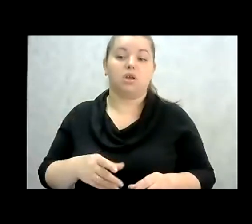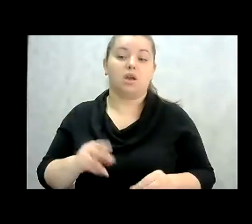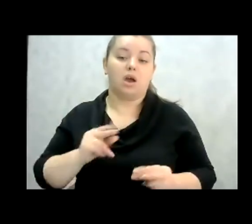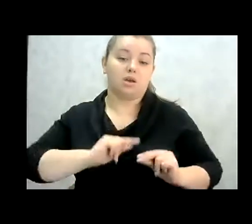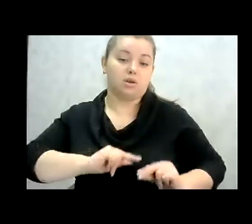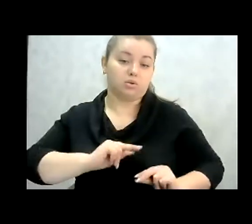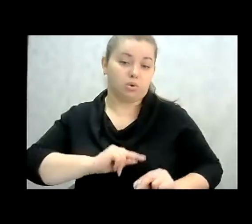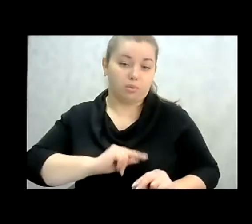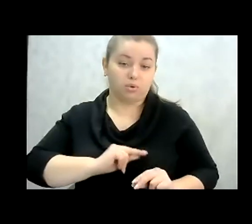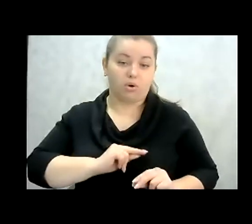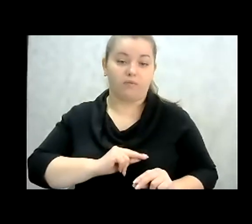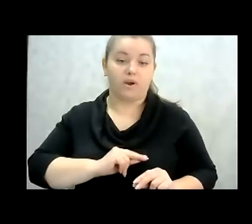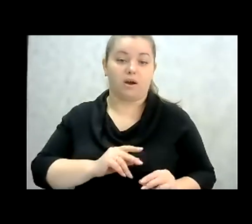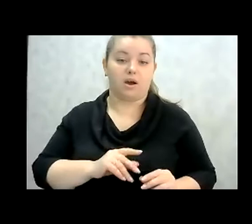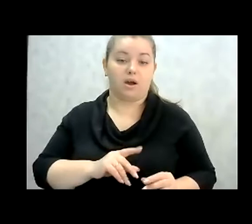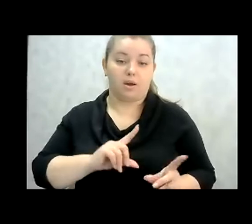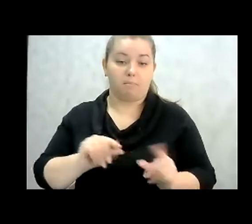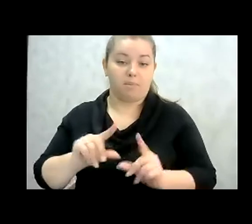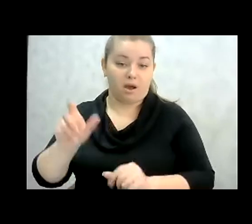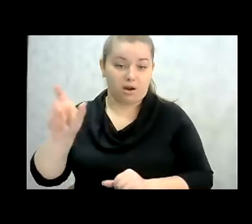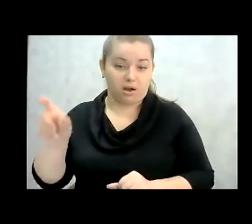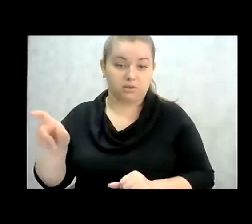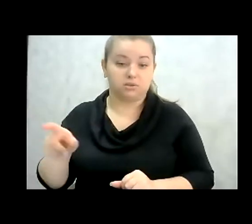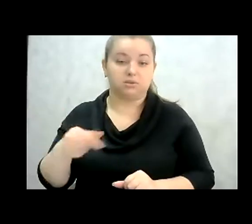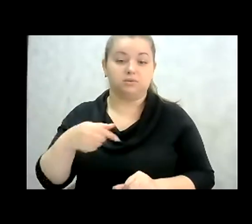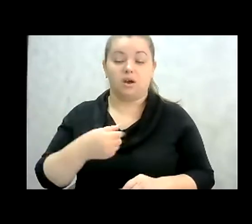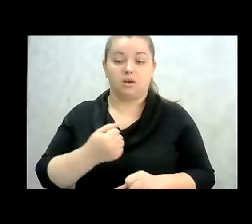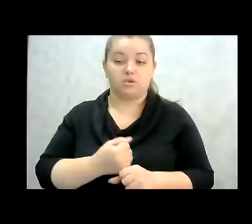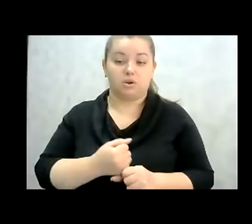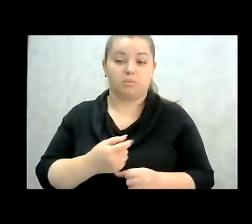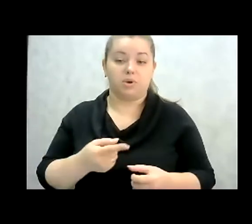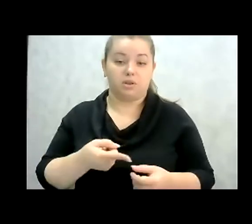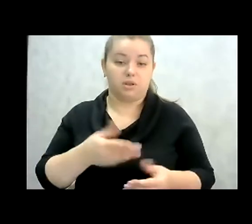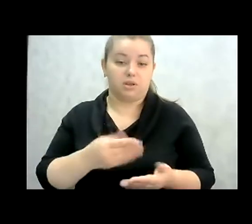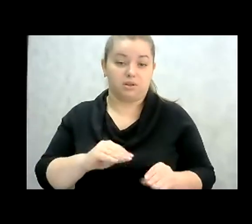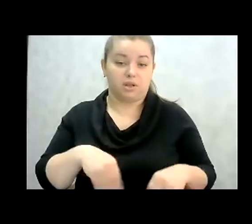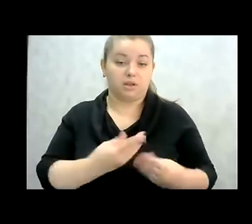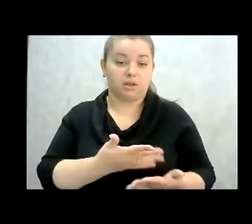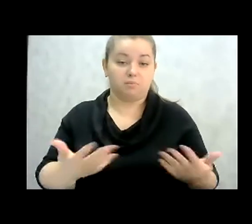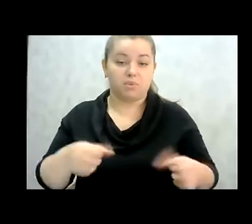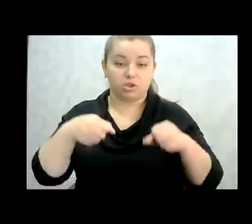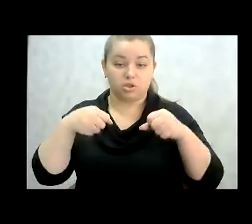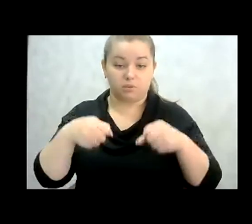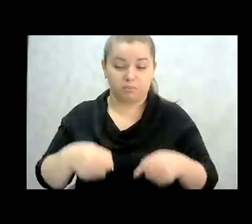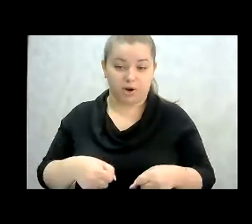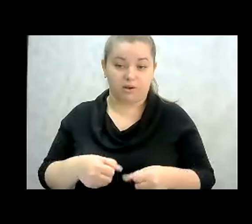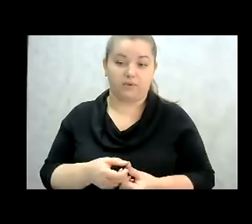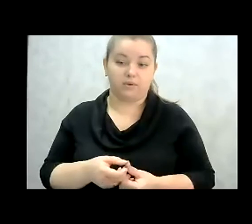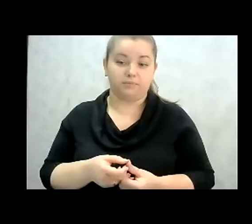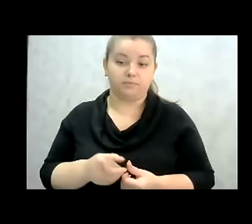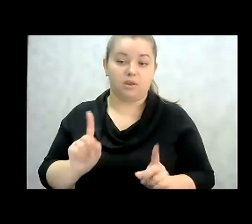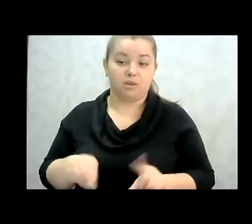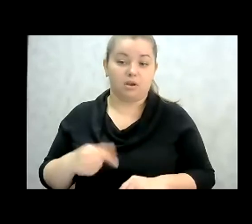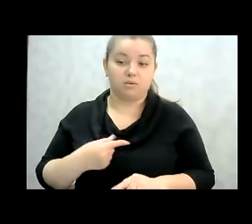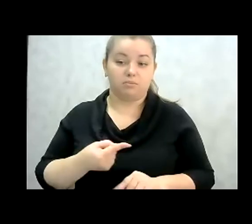our labor migrants and IDPs will become full members of their local communities, able to